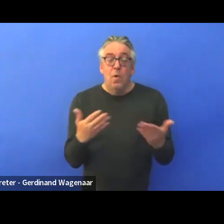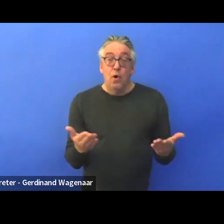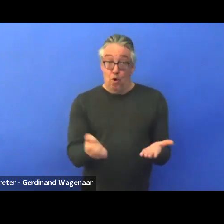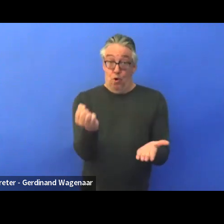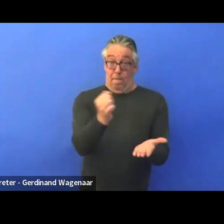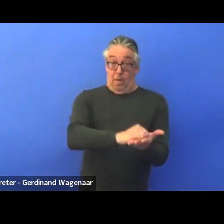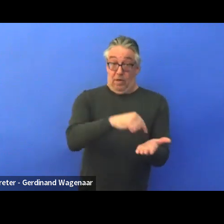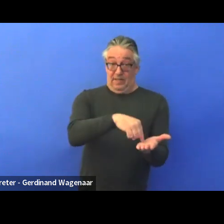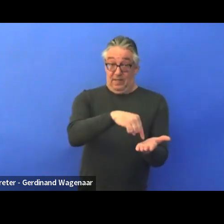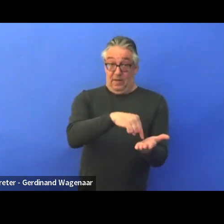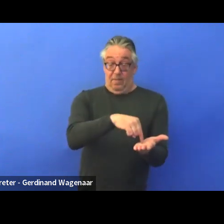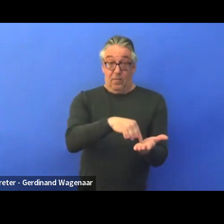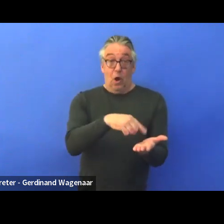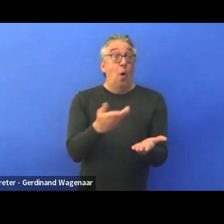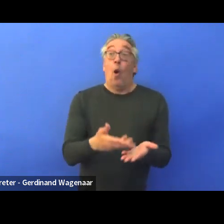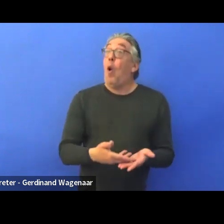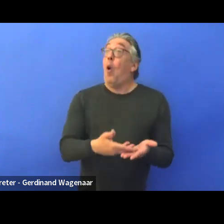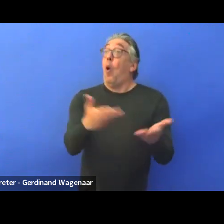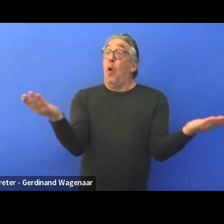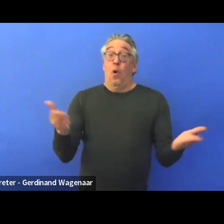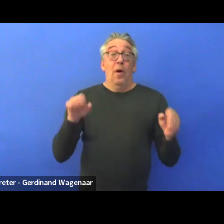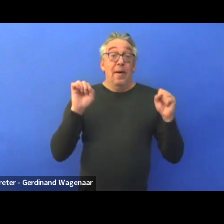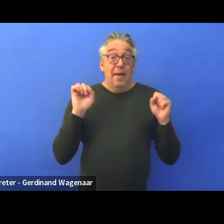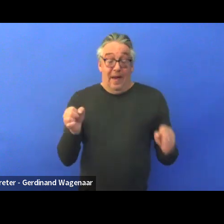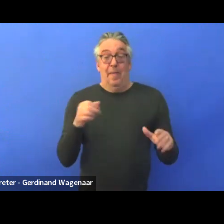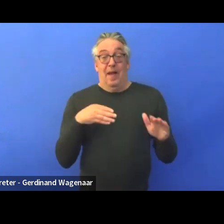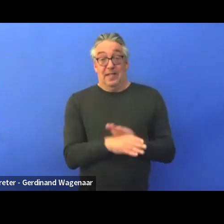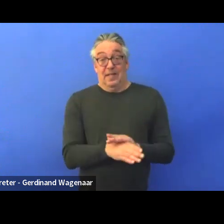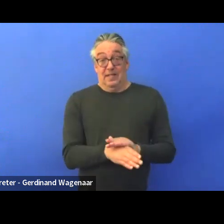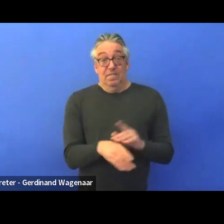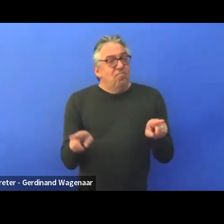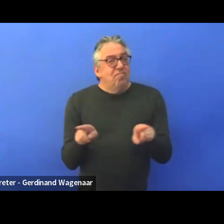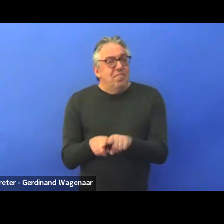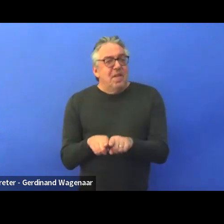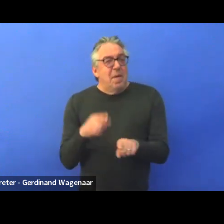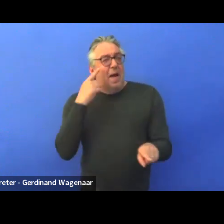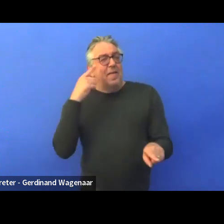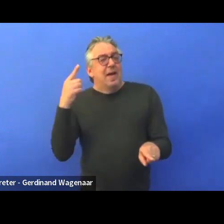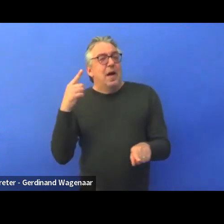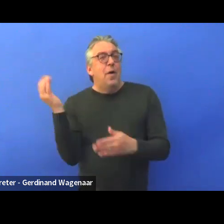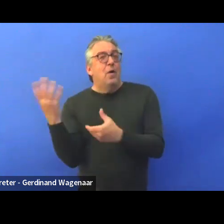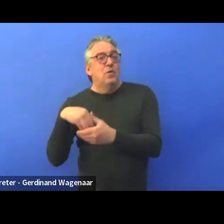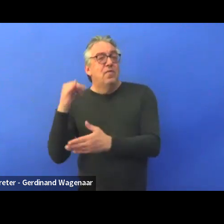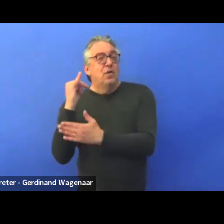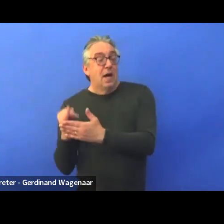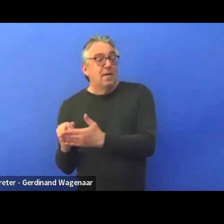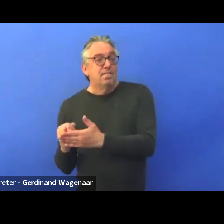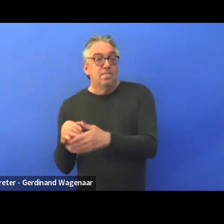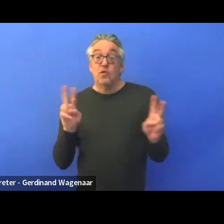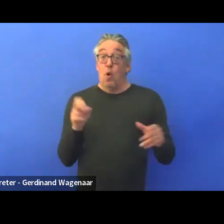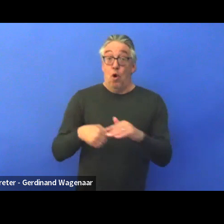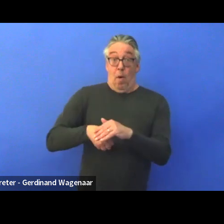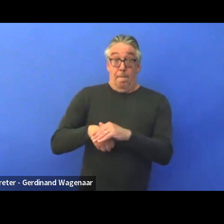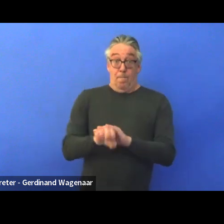are available to everyone, just as we talk about inclusive design. Born accessible means